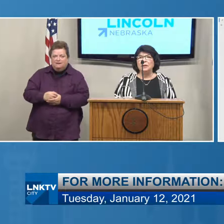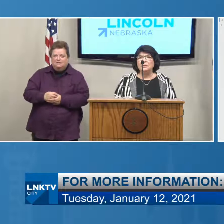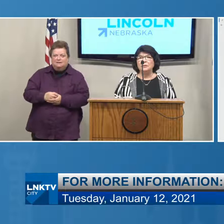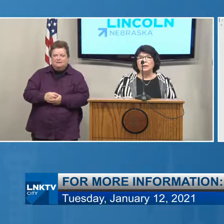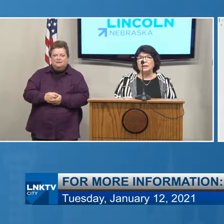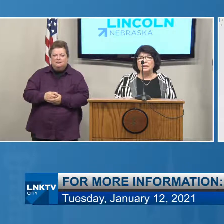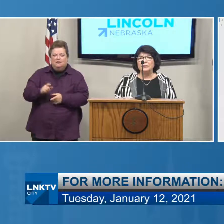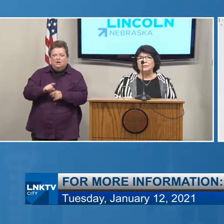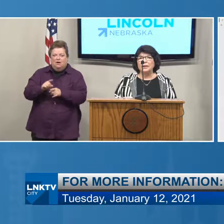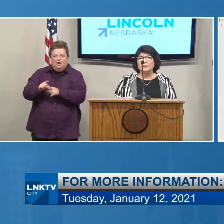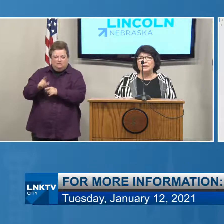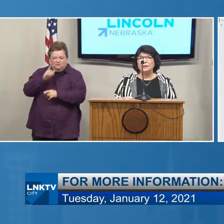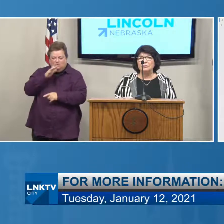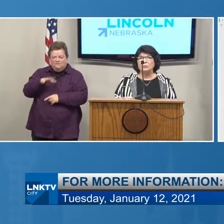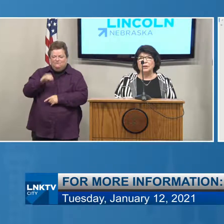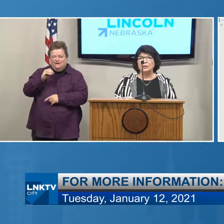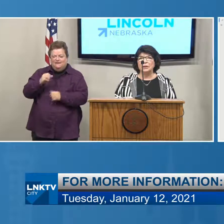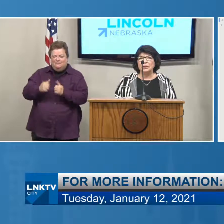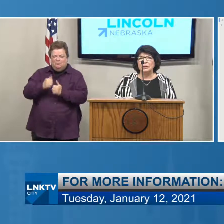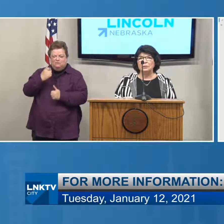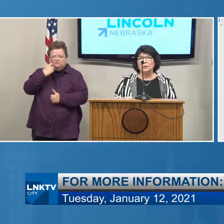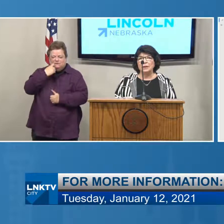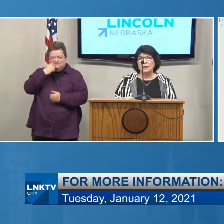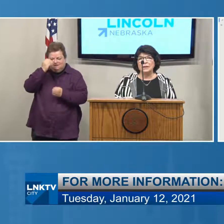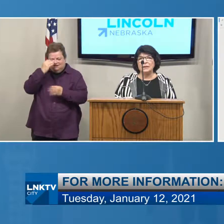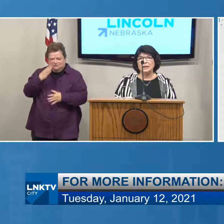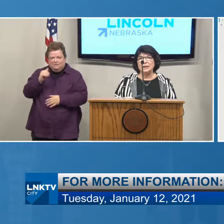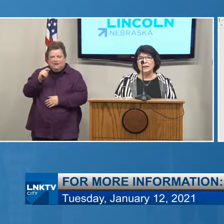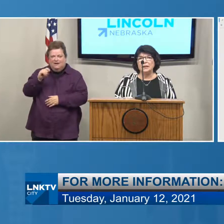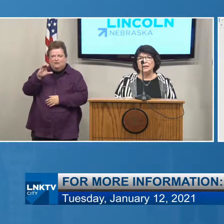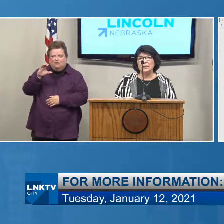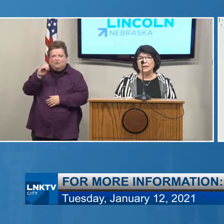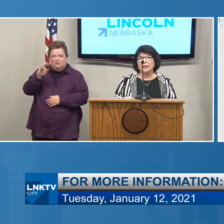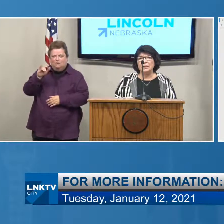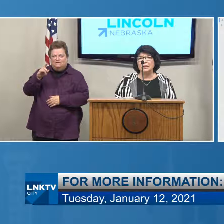You will also find the latest vaccine information at